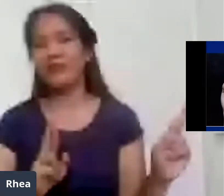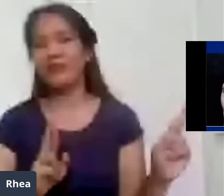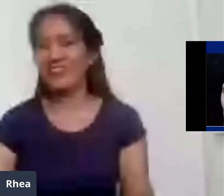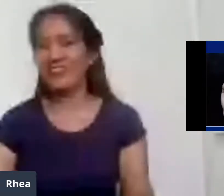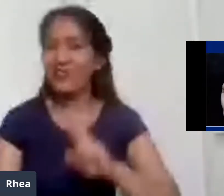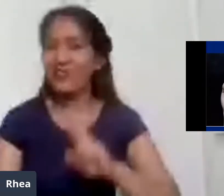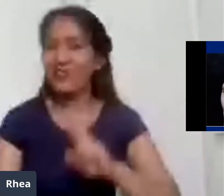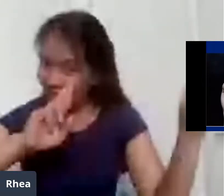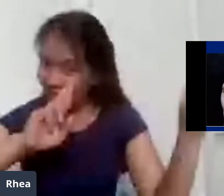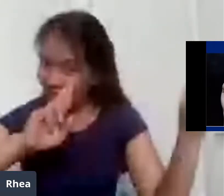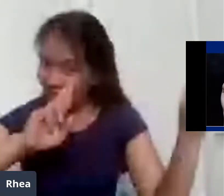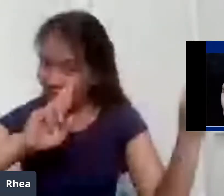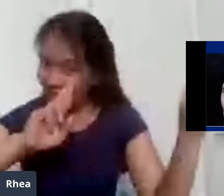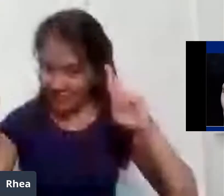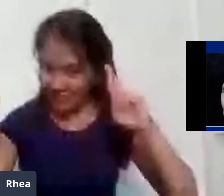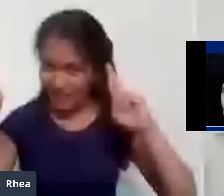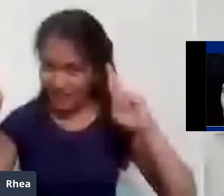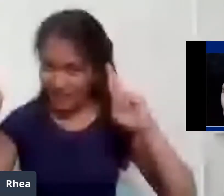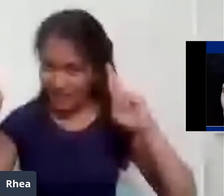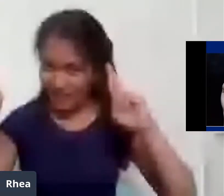president. Ready